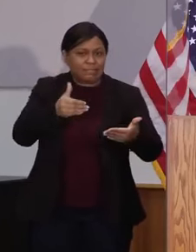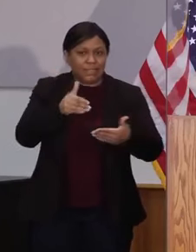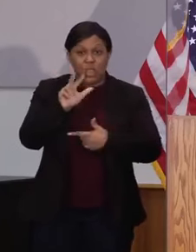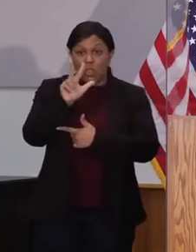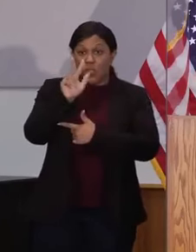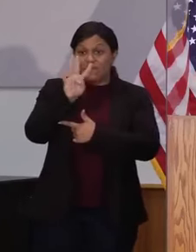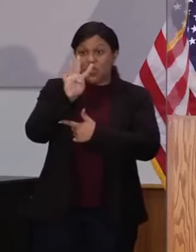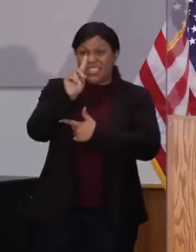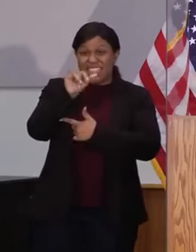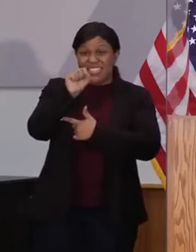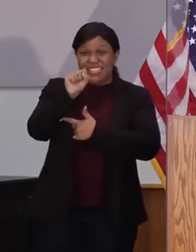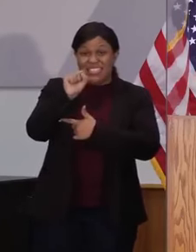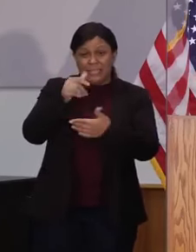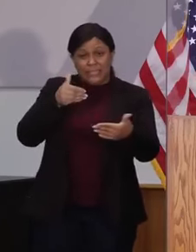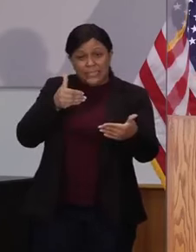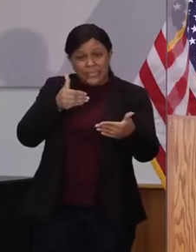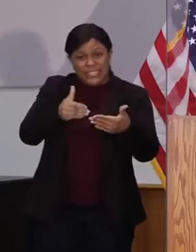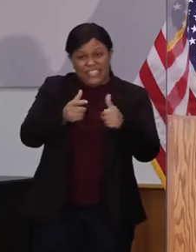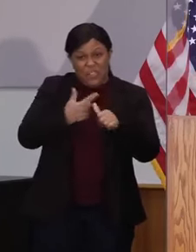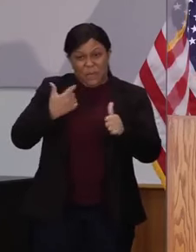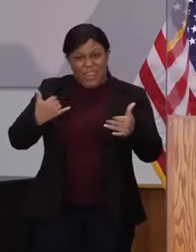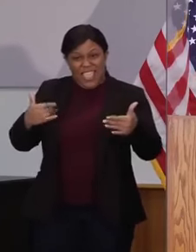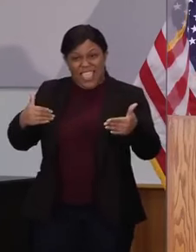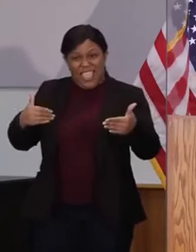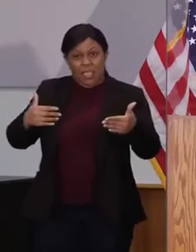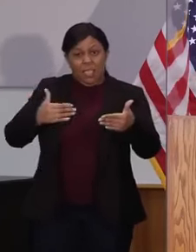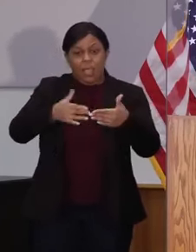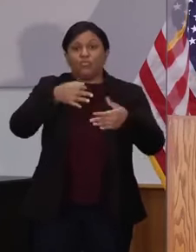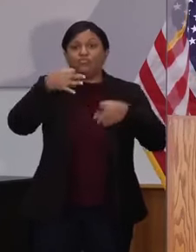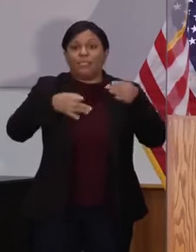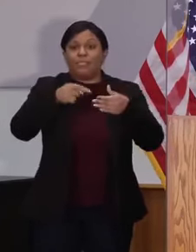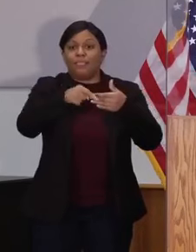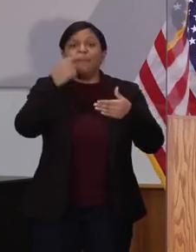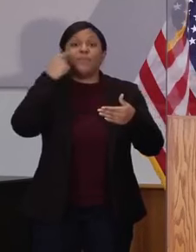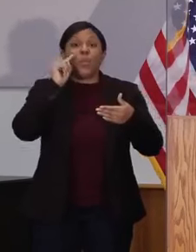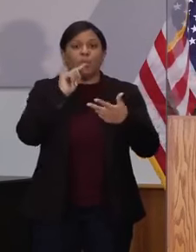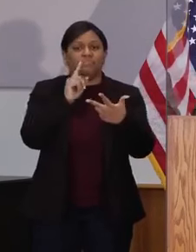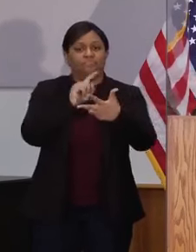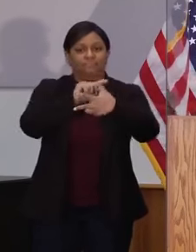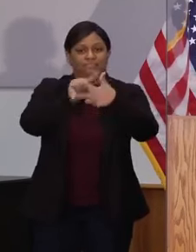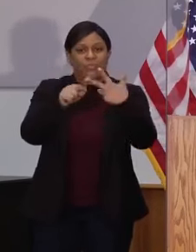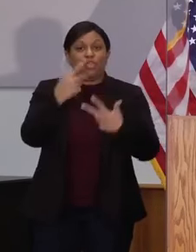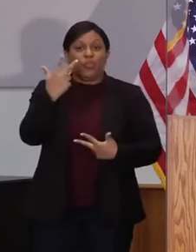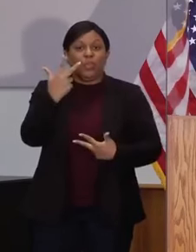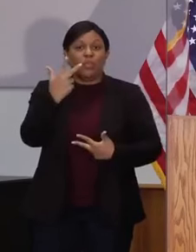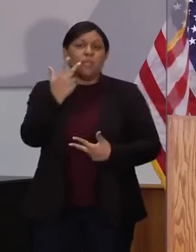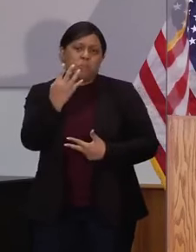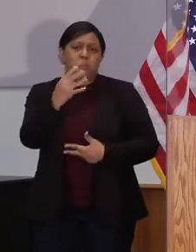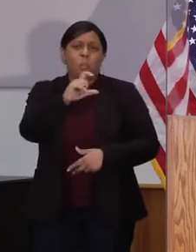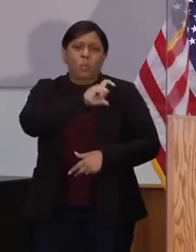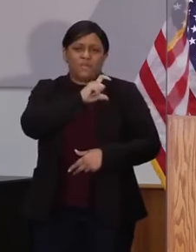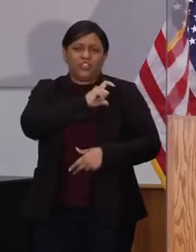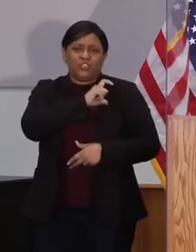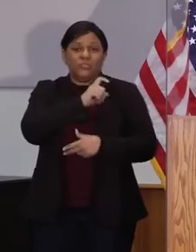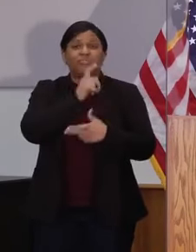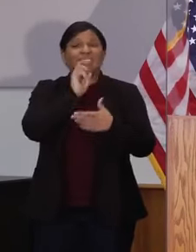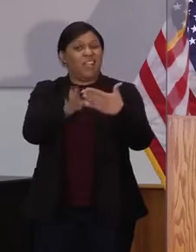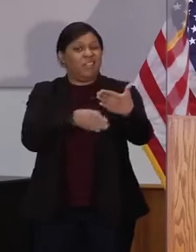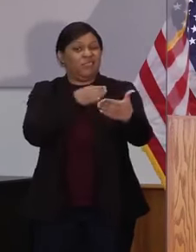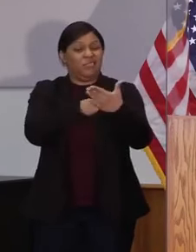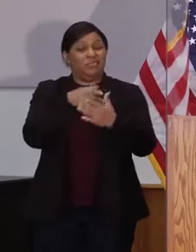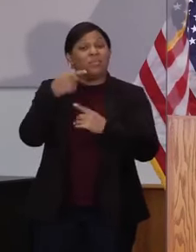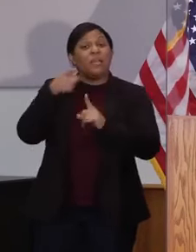from the start of the trial for the former officers that are charged in the death of George Floyd. And just to be clear, this is an event that